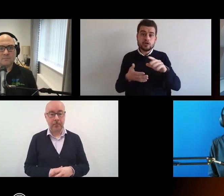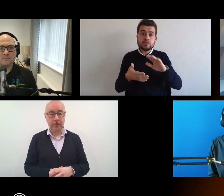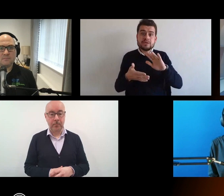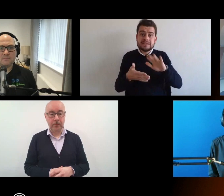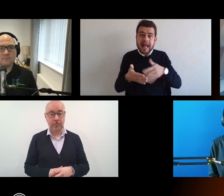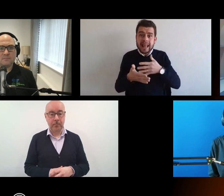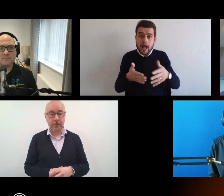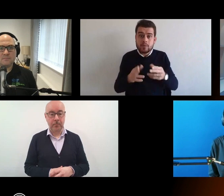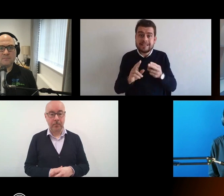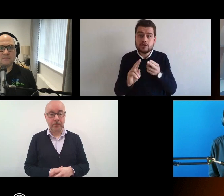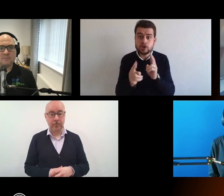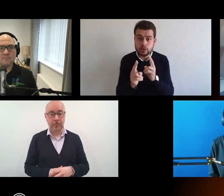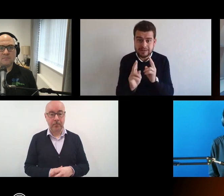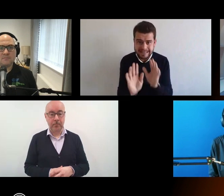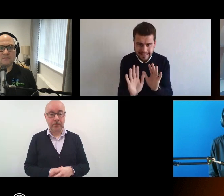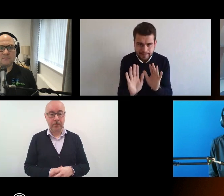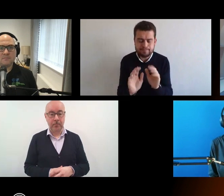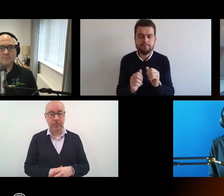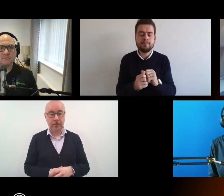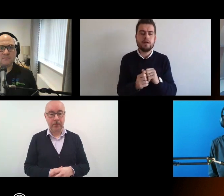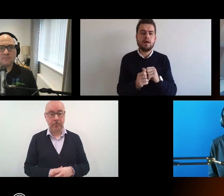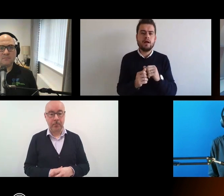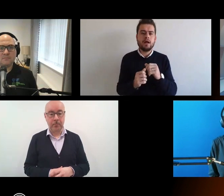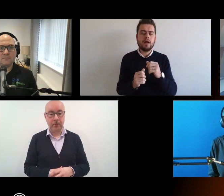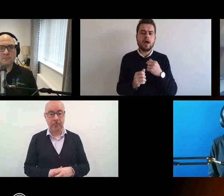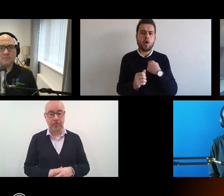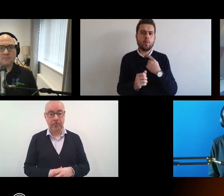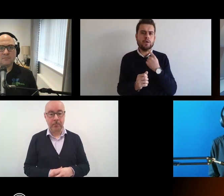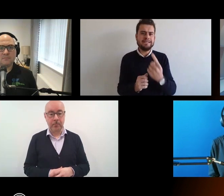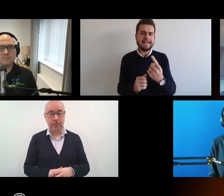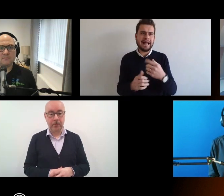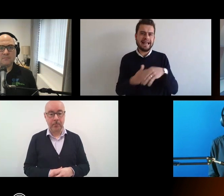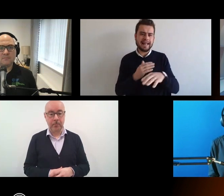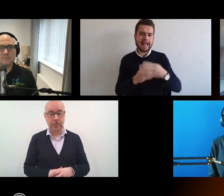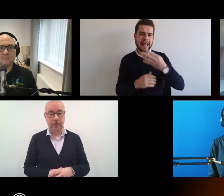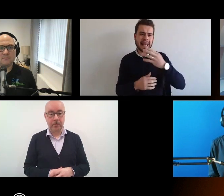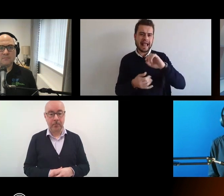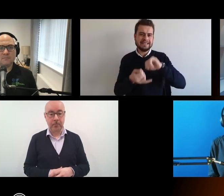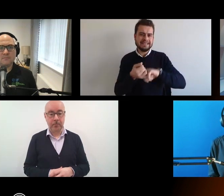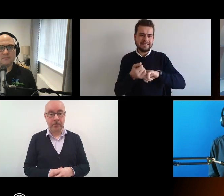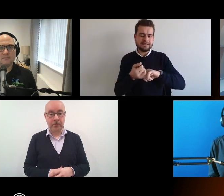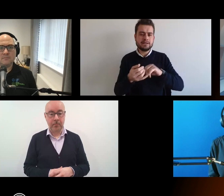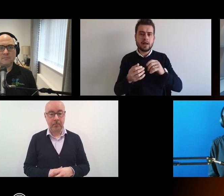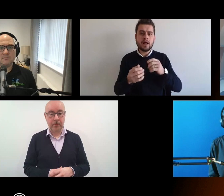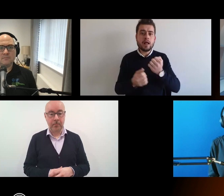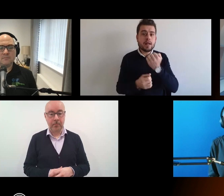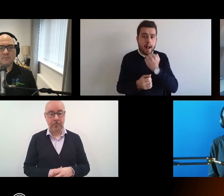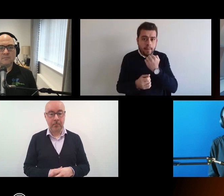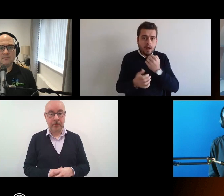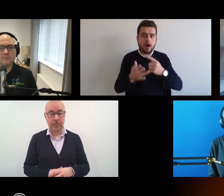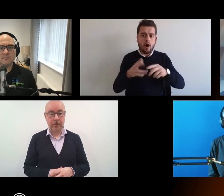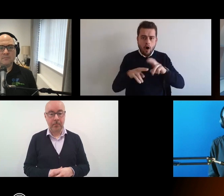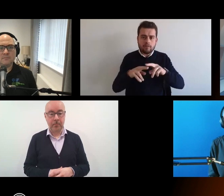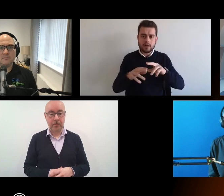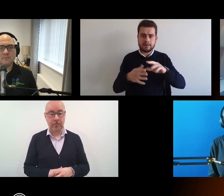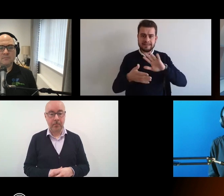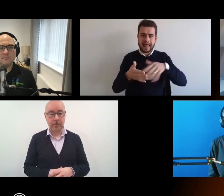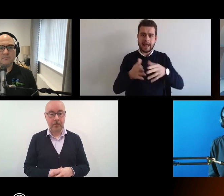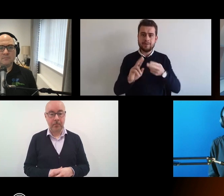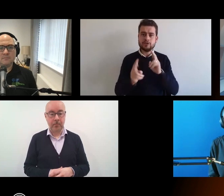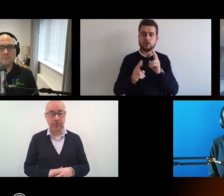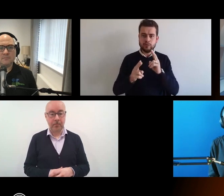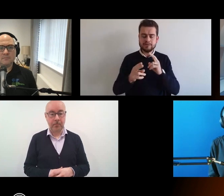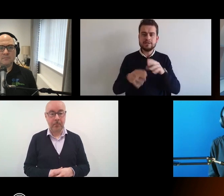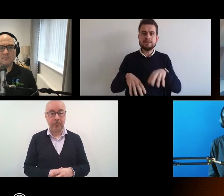more that we need to do and a lot that we want to see come. Now, focusing on interpreting, I'd say in the 90s,